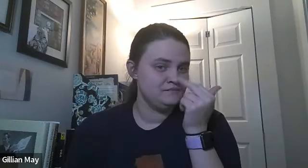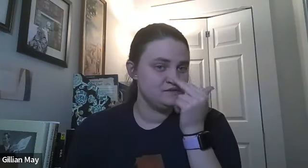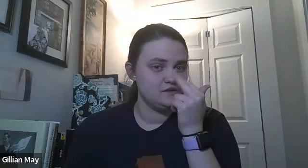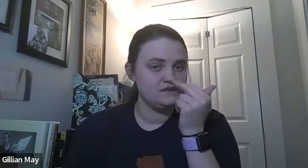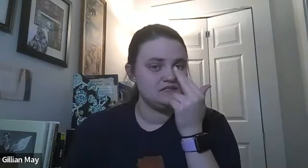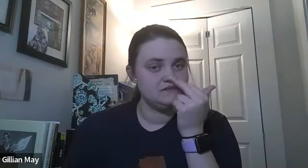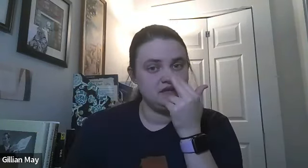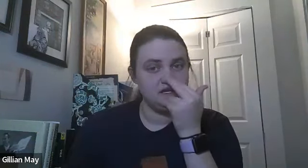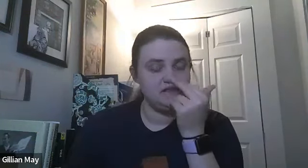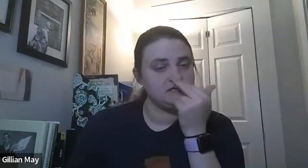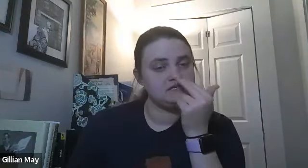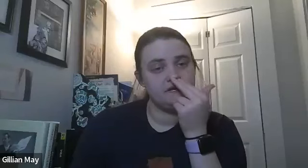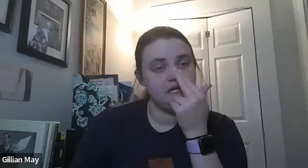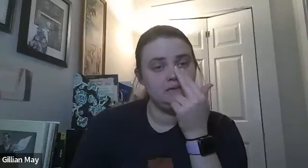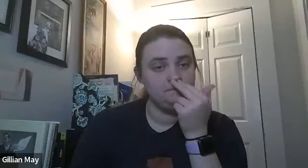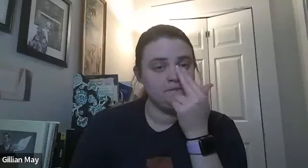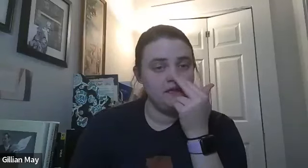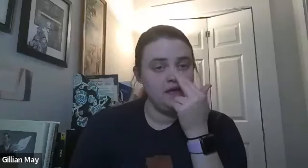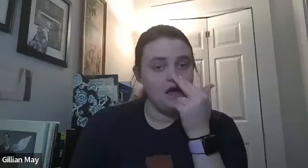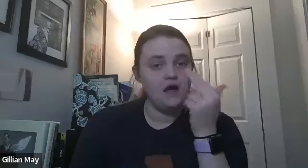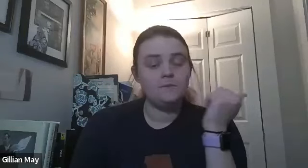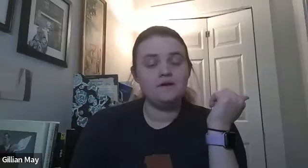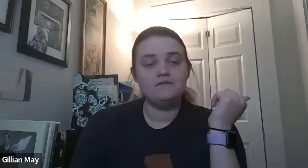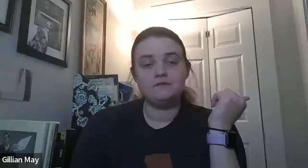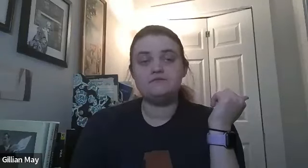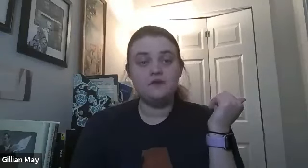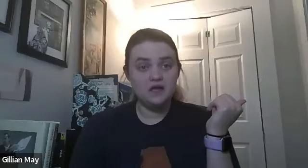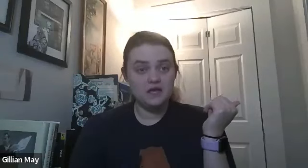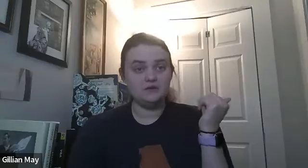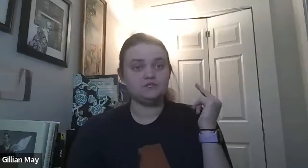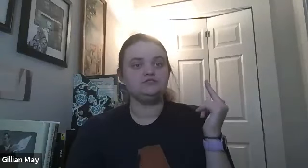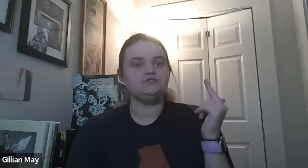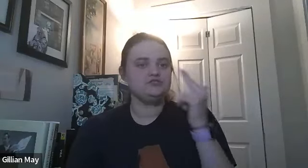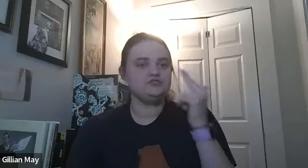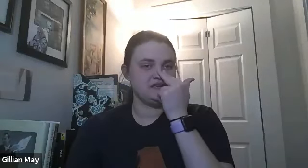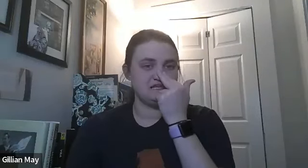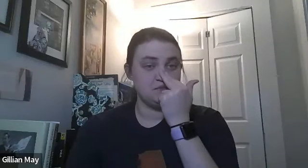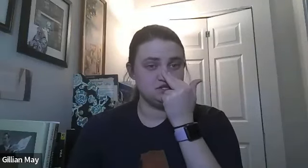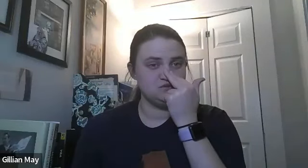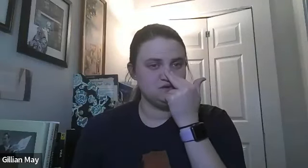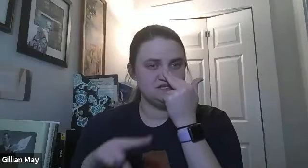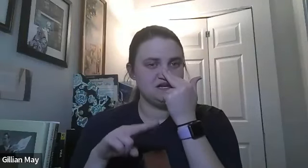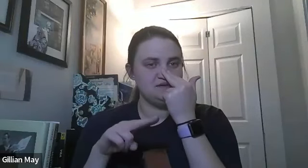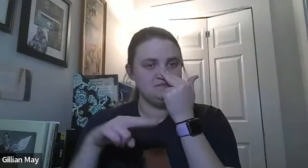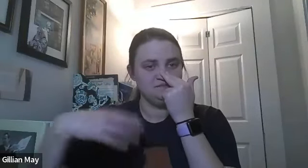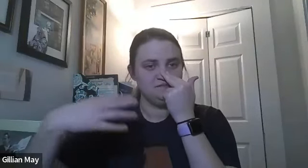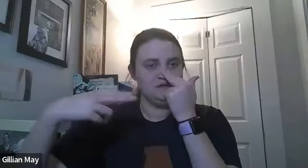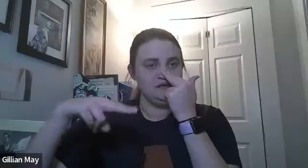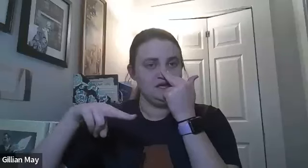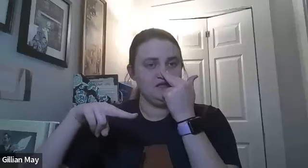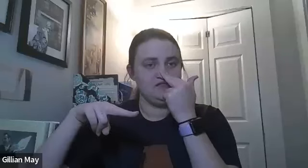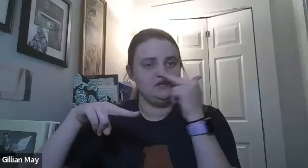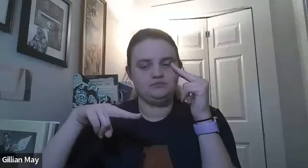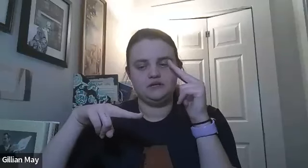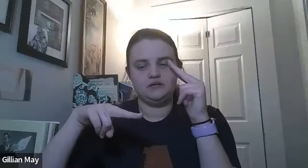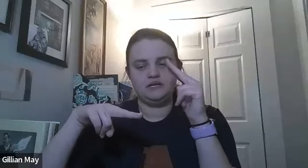So this is if anything is funny. For fun, what you'll do is you do that same motion one time, and then you'll bring it